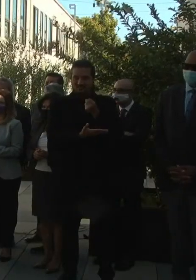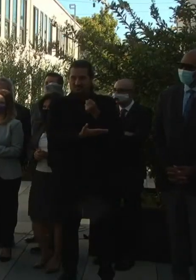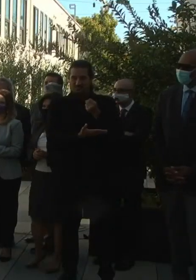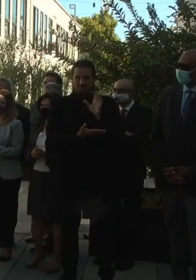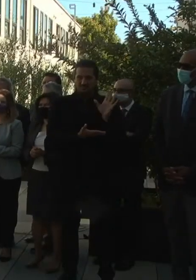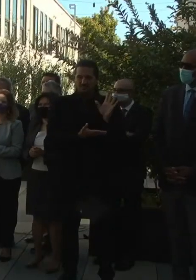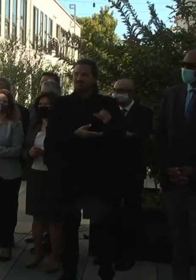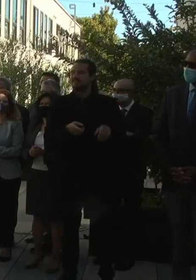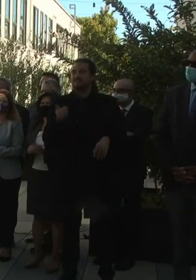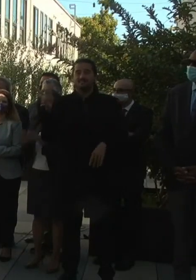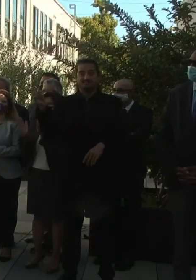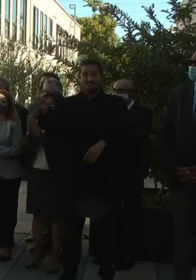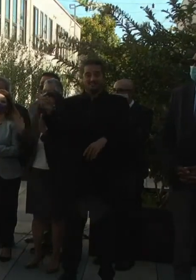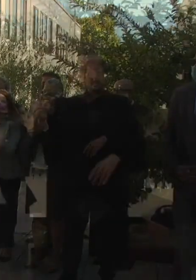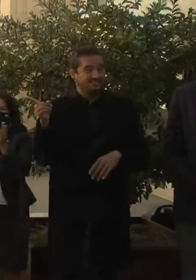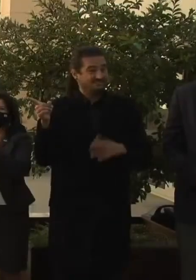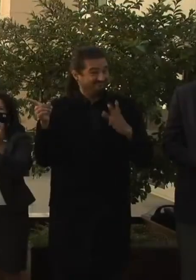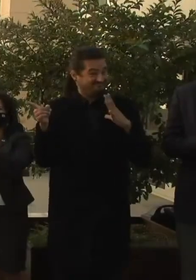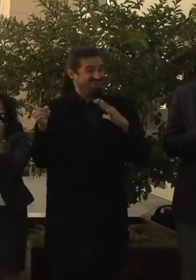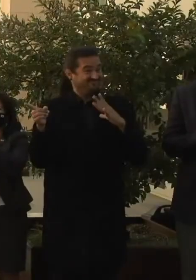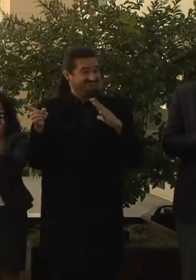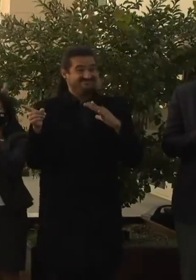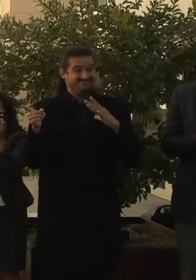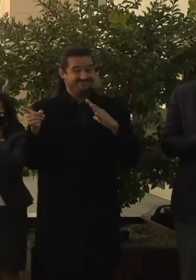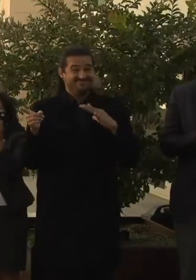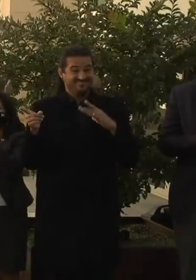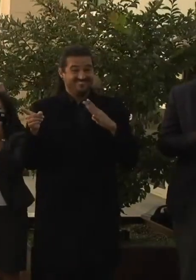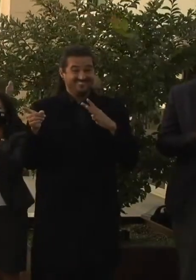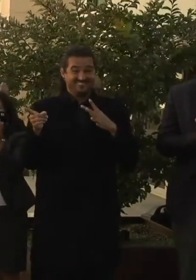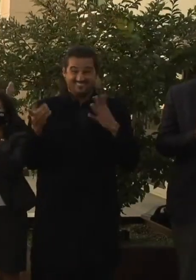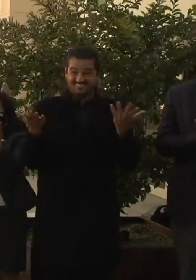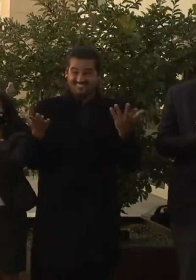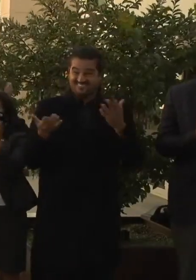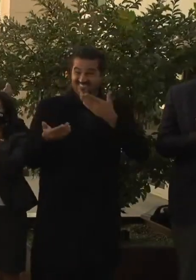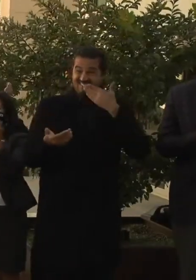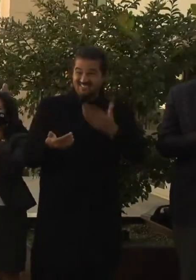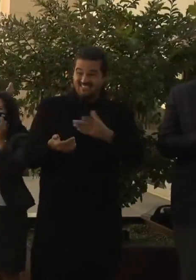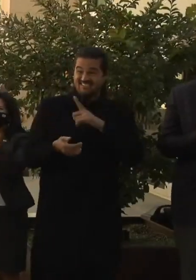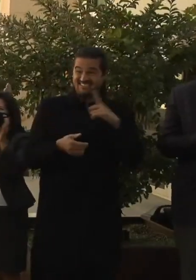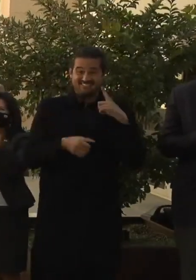this ain't a bad legislative year in the state of California.